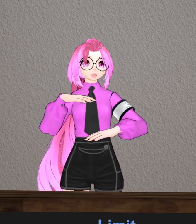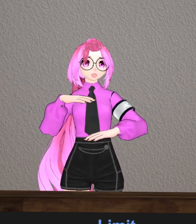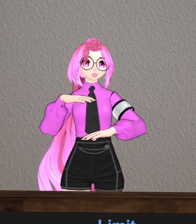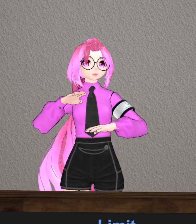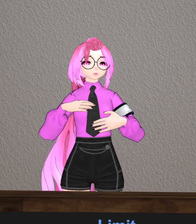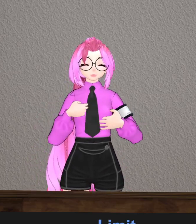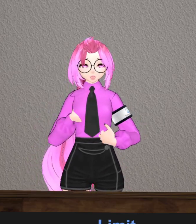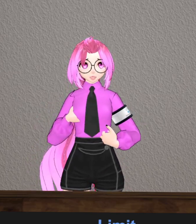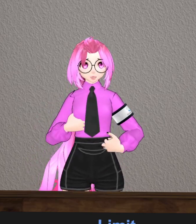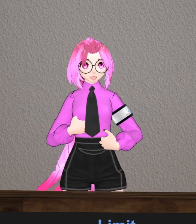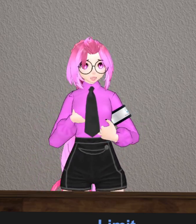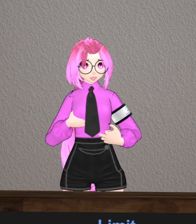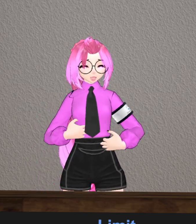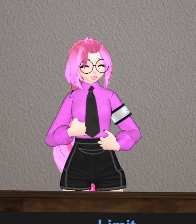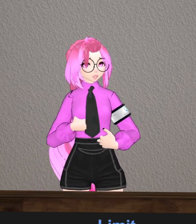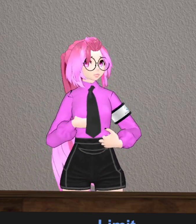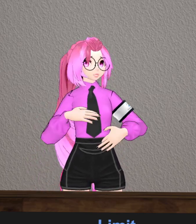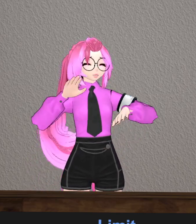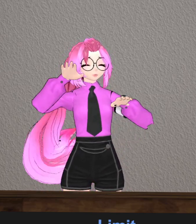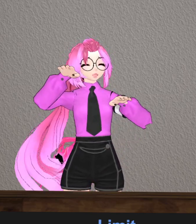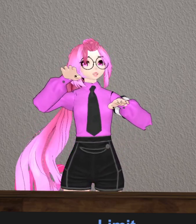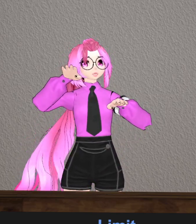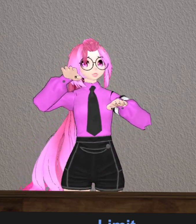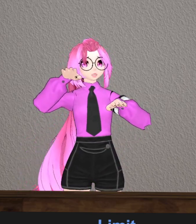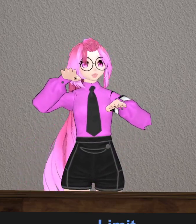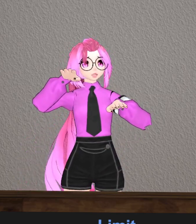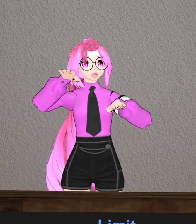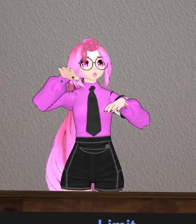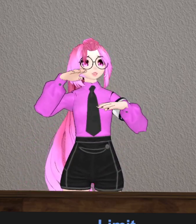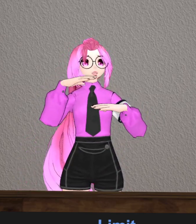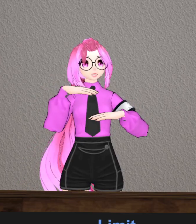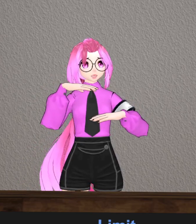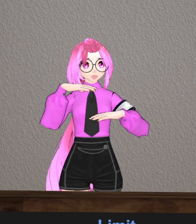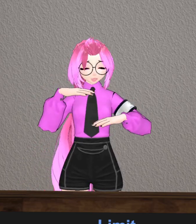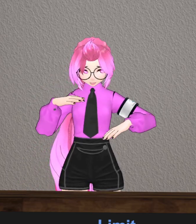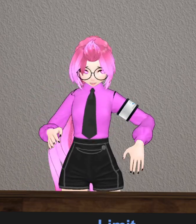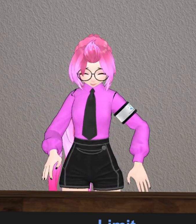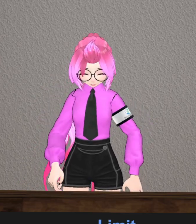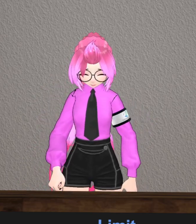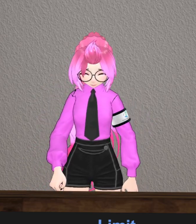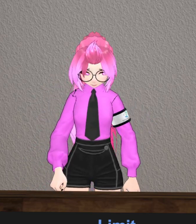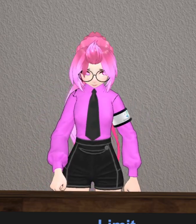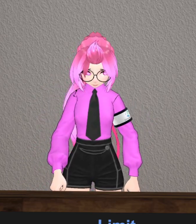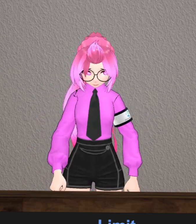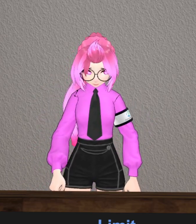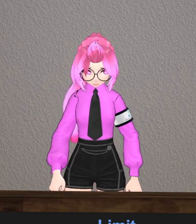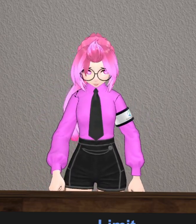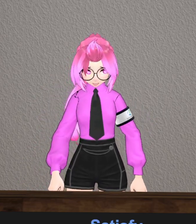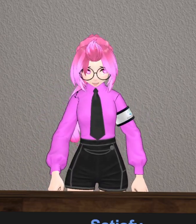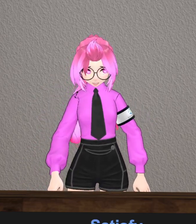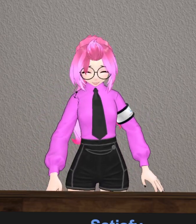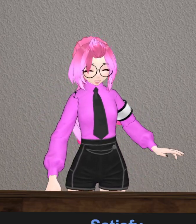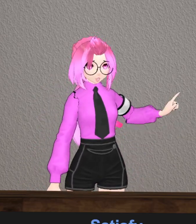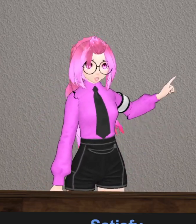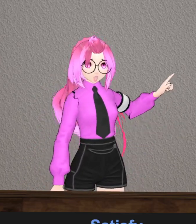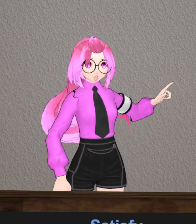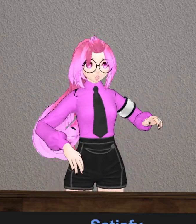matter. But we're never touching my chest. And it's starting outwards, coming in. But when we go to satisfy,